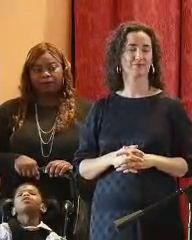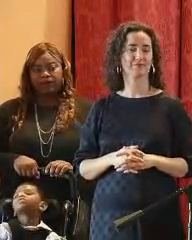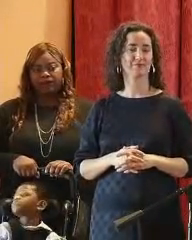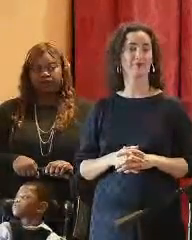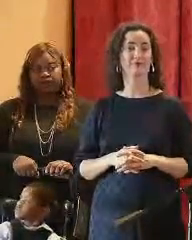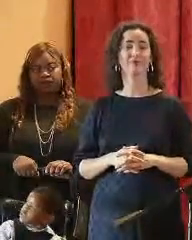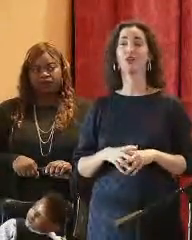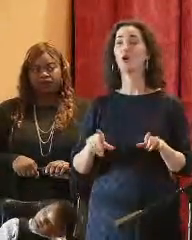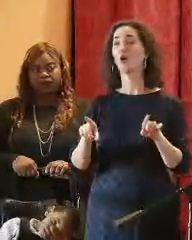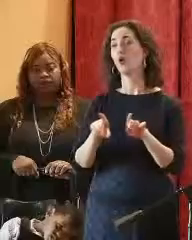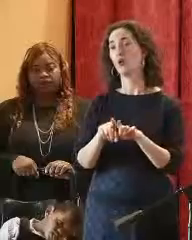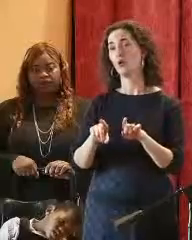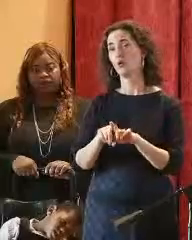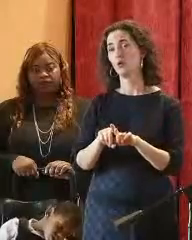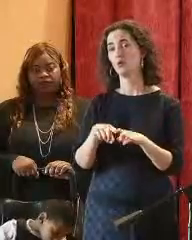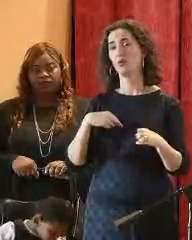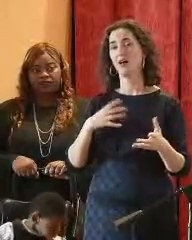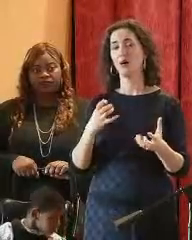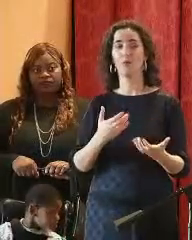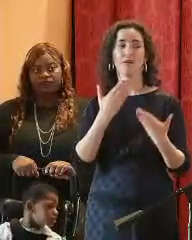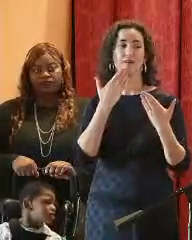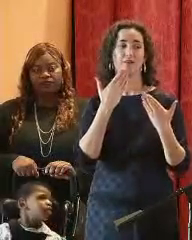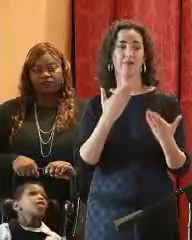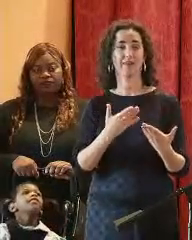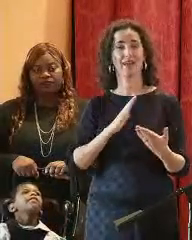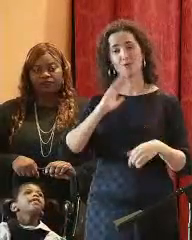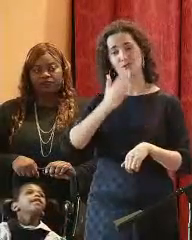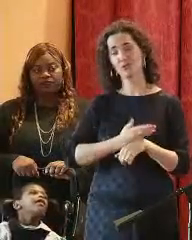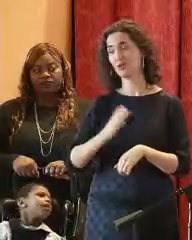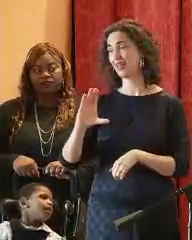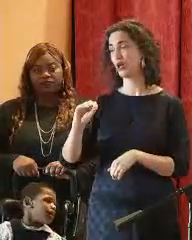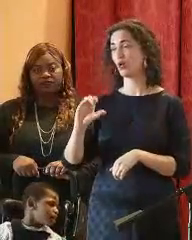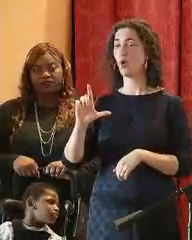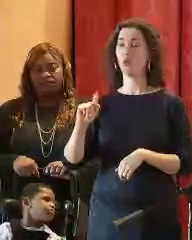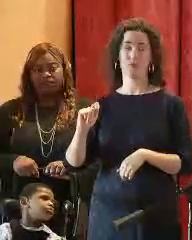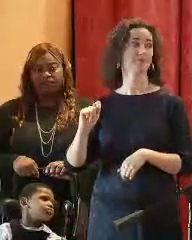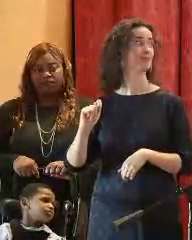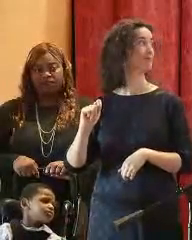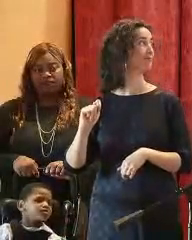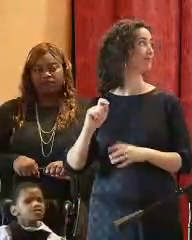And I too would like to thank our son Colt.